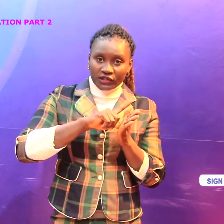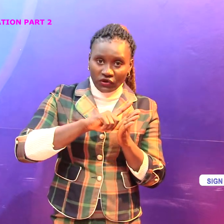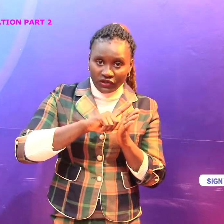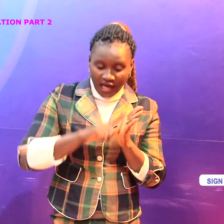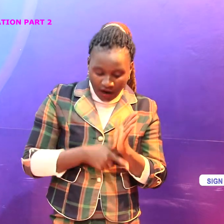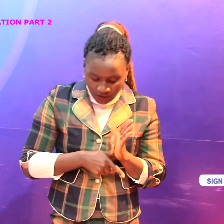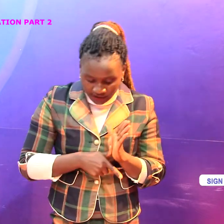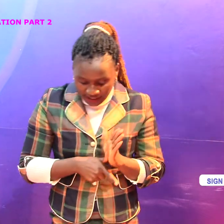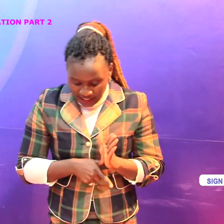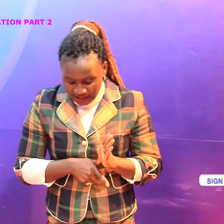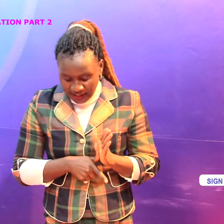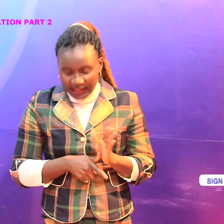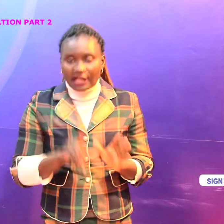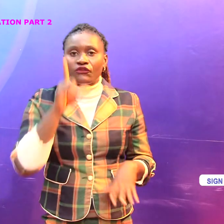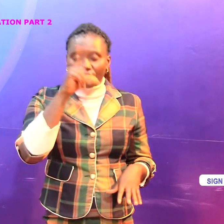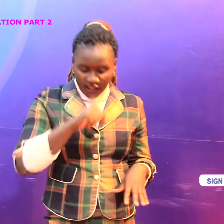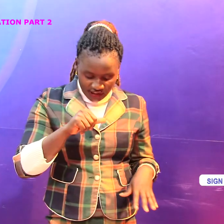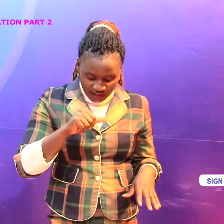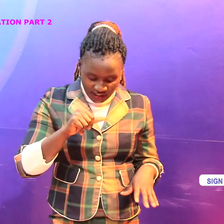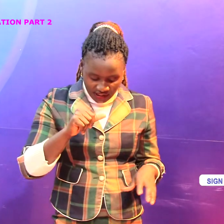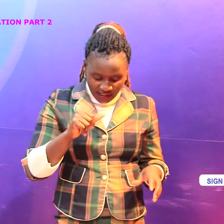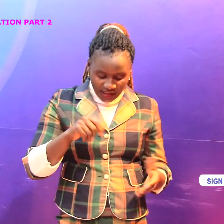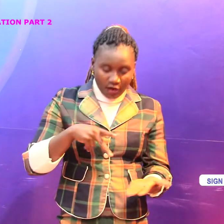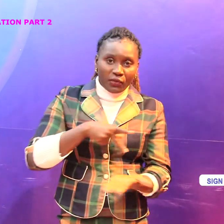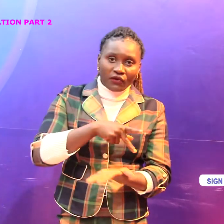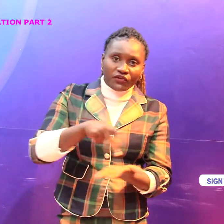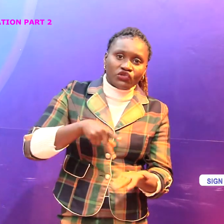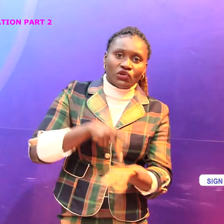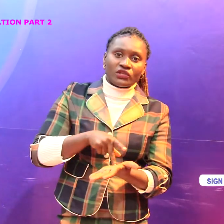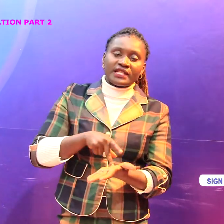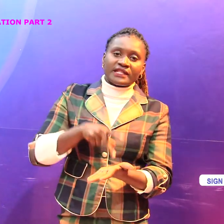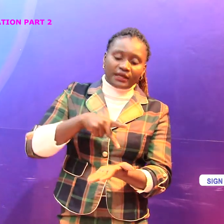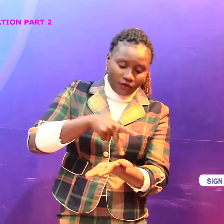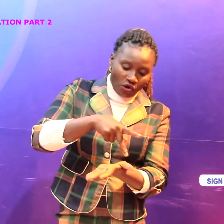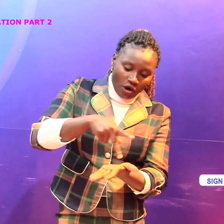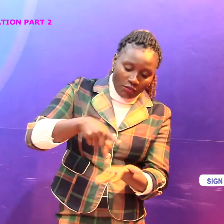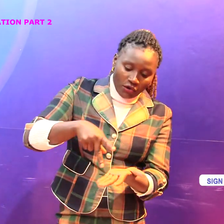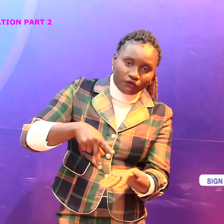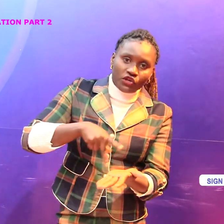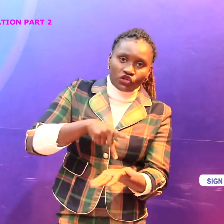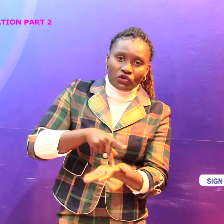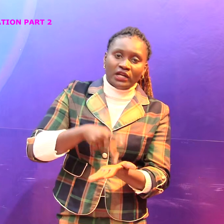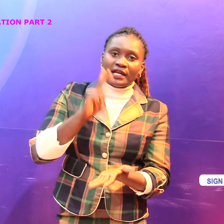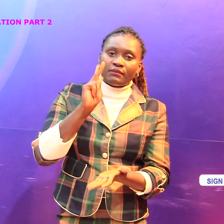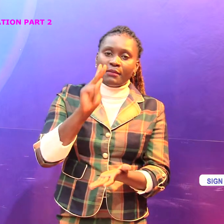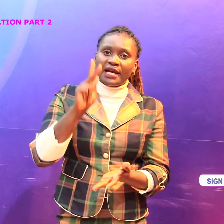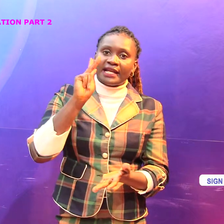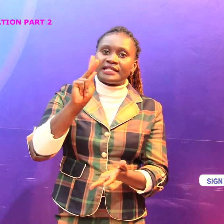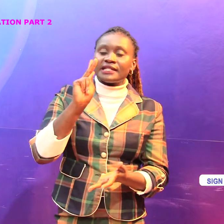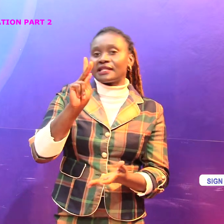Also the hours. And then finish. And then provincial. This is a sign for provincial. Remember, like this is